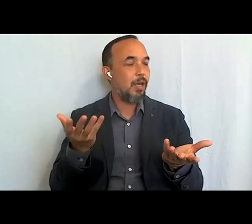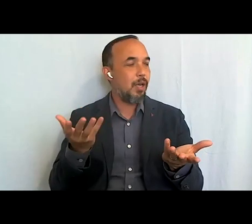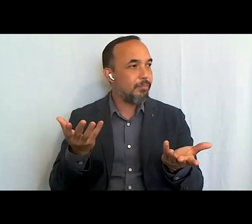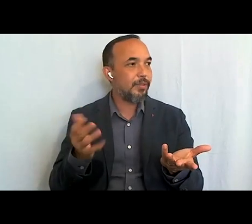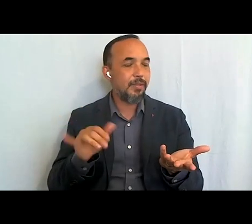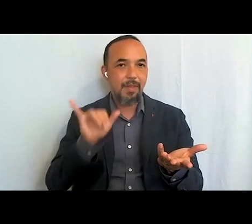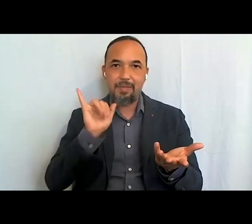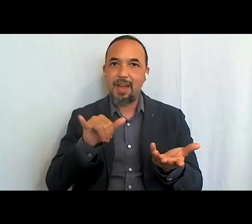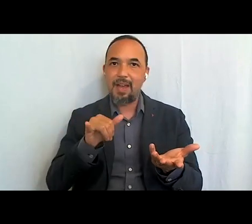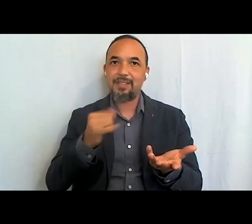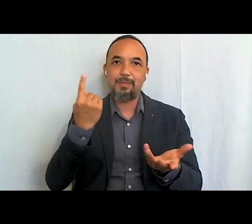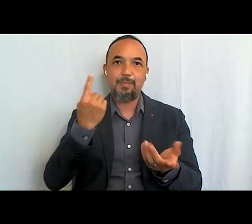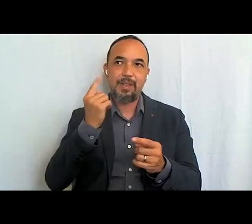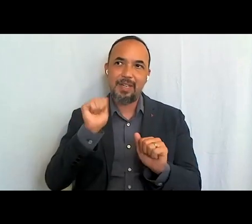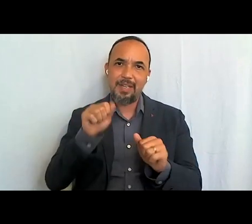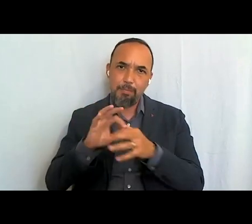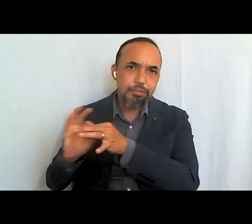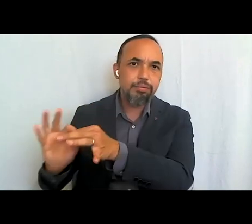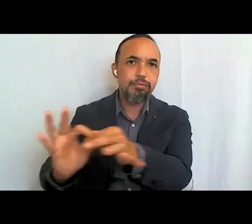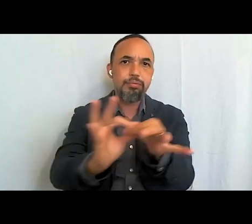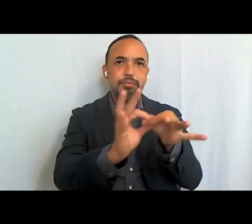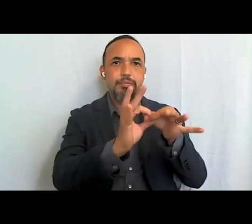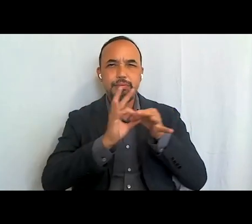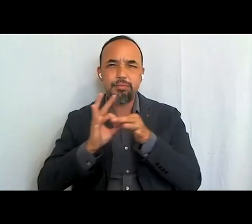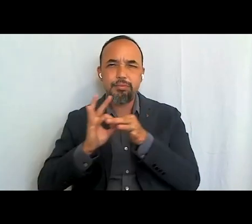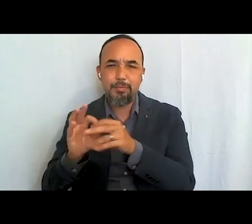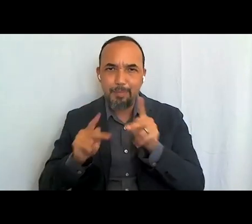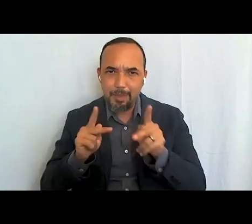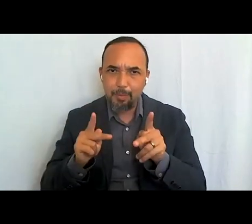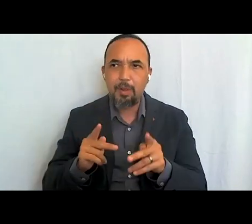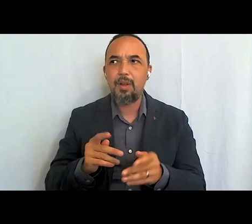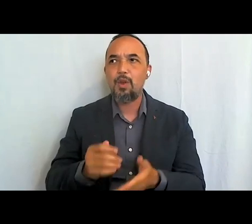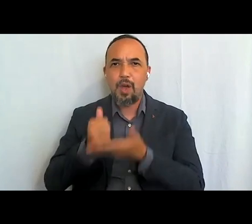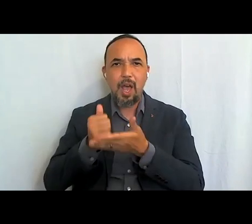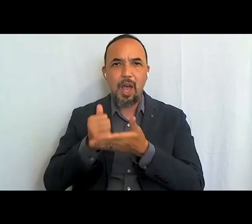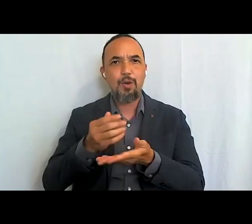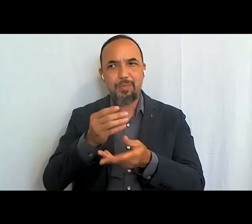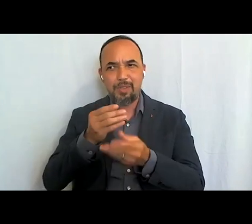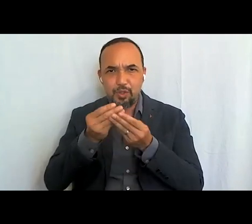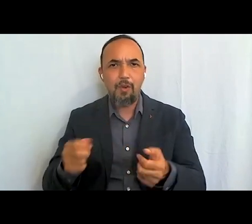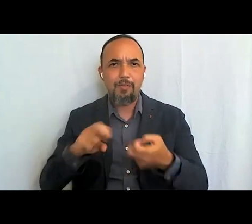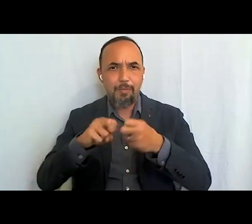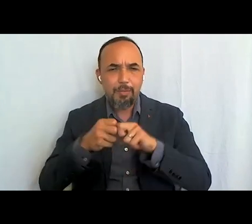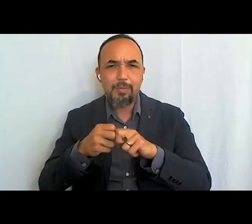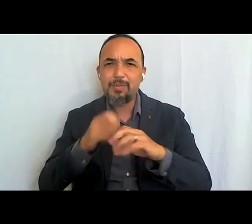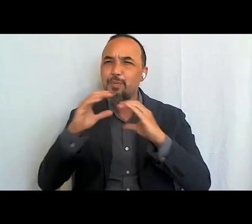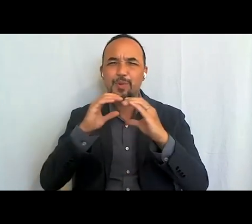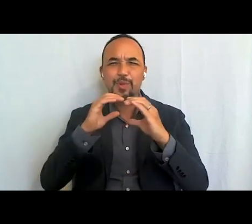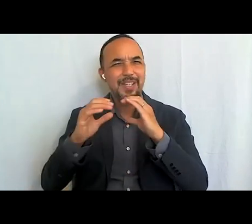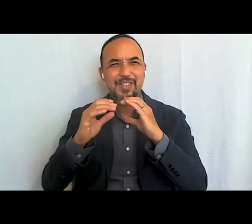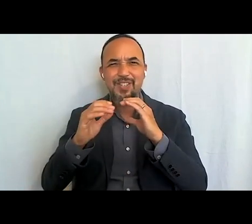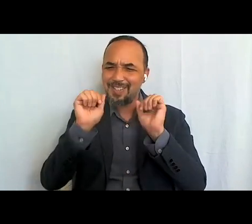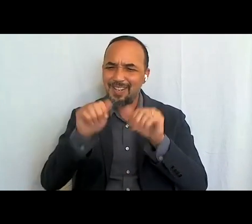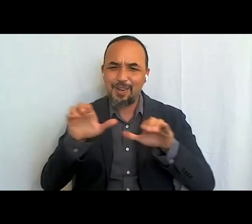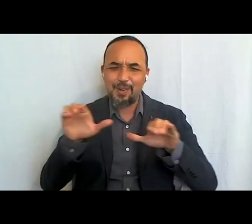unifier. It is a universal problem solver. It can do some really incredible stuff. But if you're not communicating,